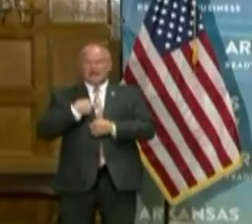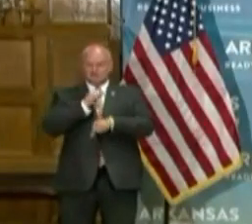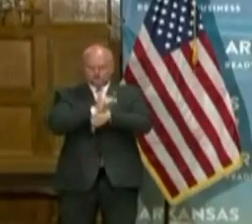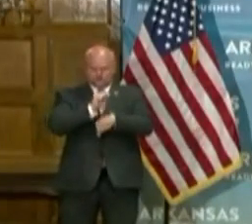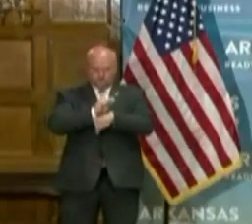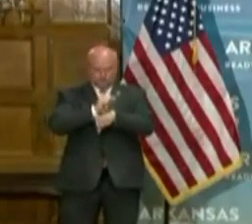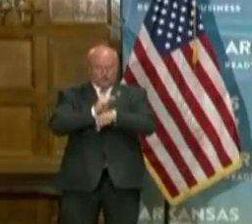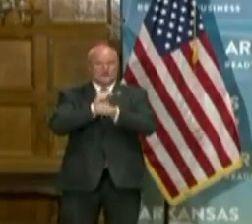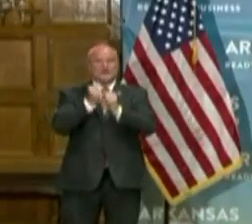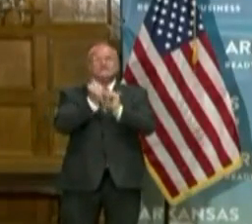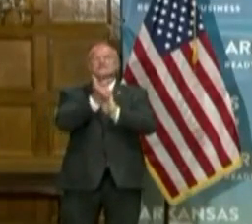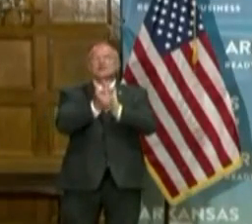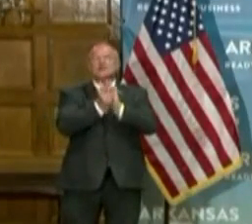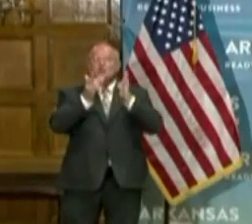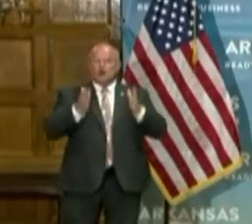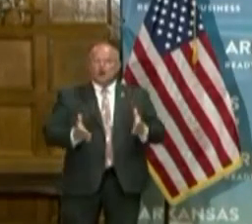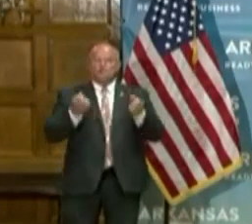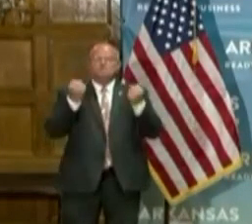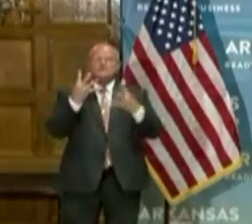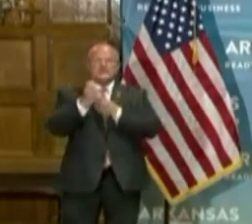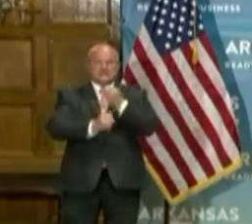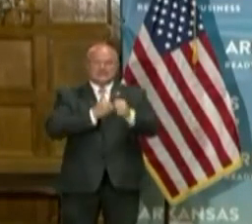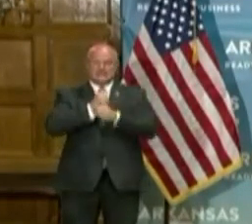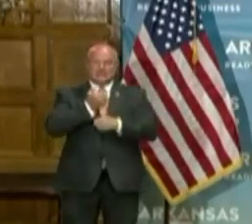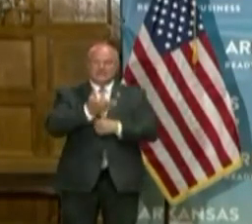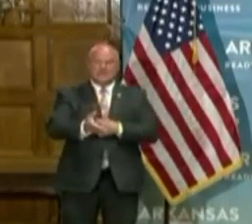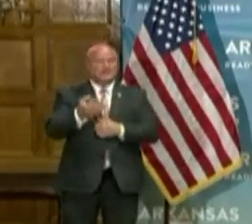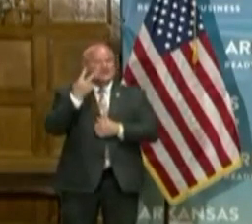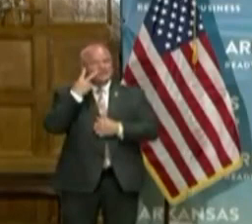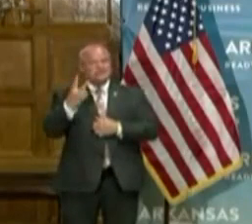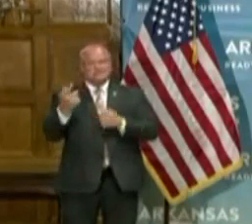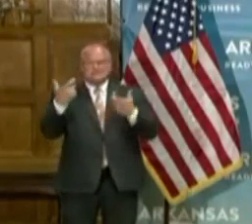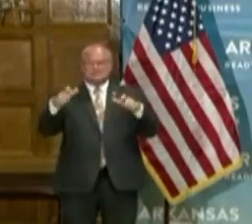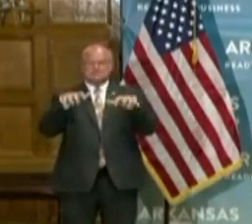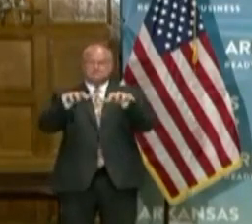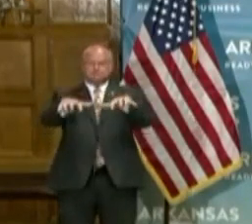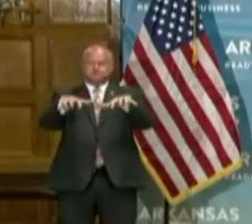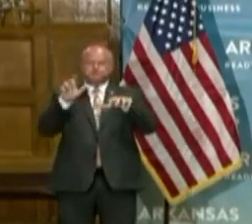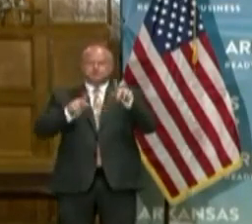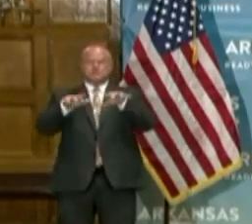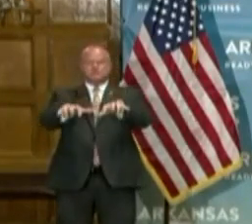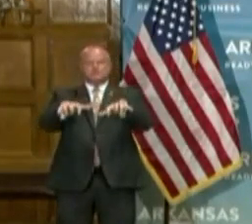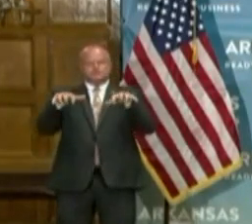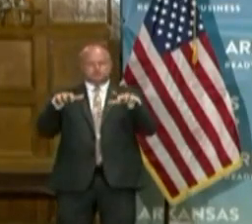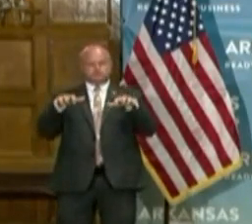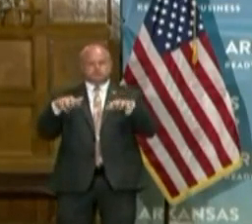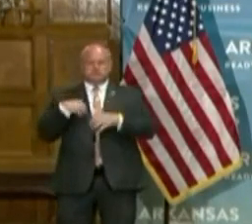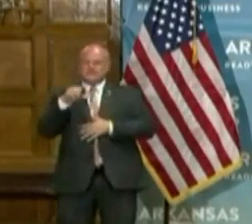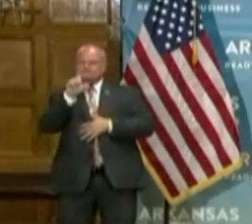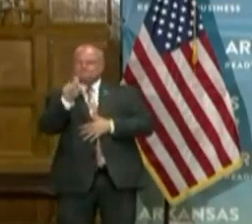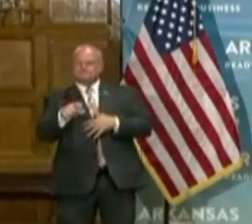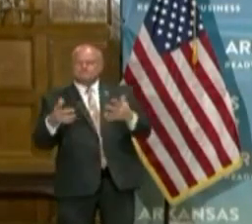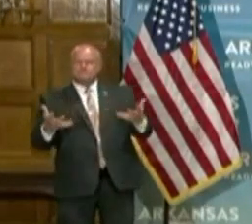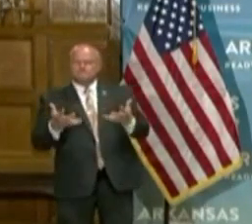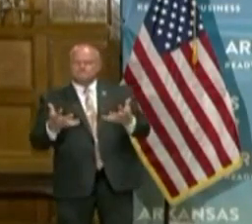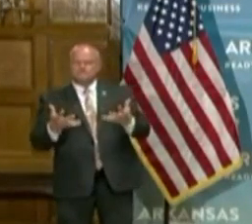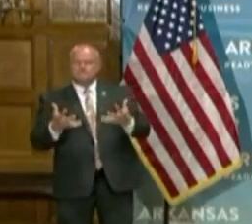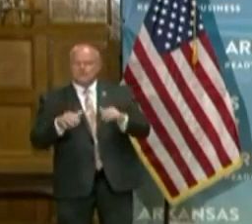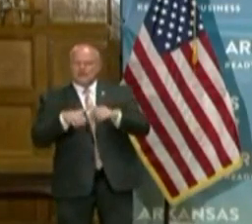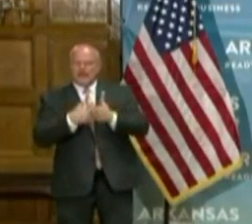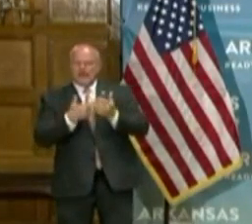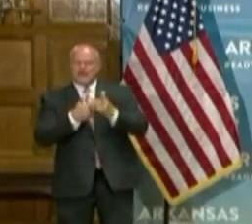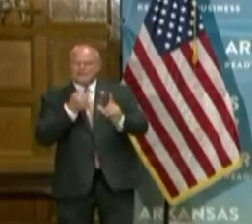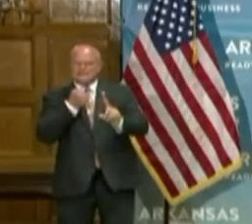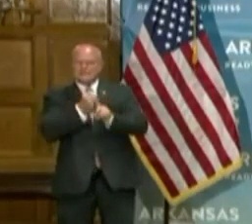number of years, right there on the square. And you can see the huge crowd. And the question I ask is, how does